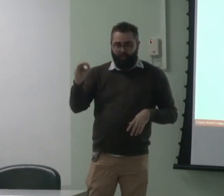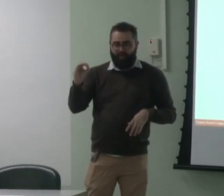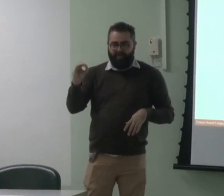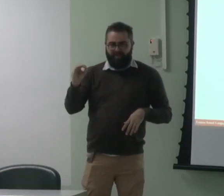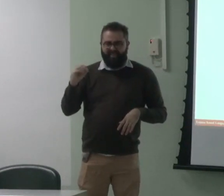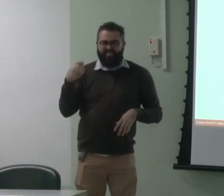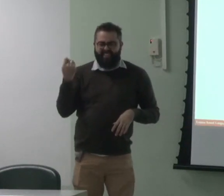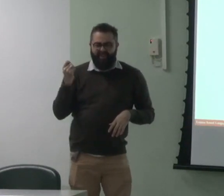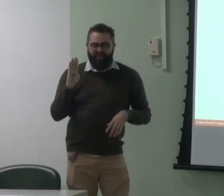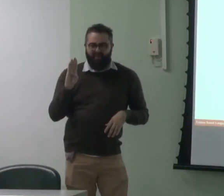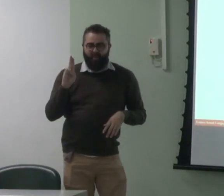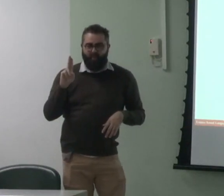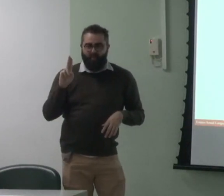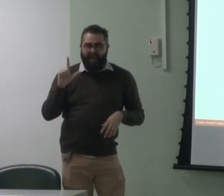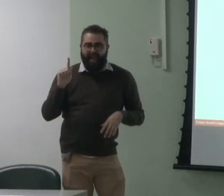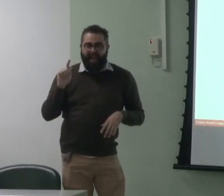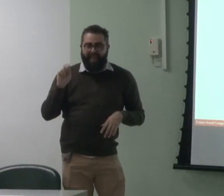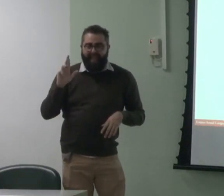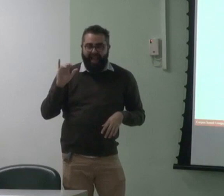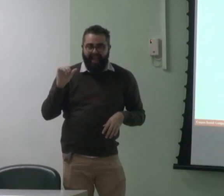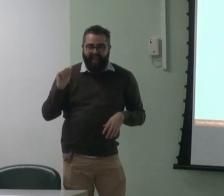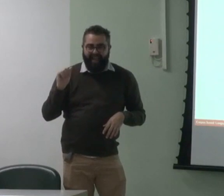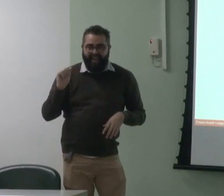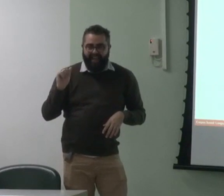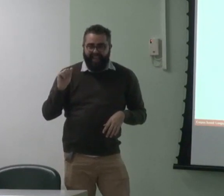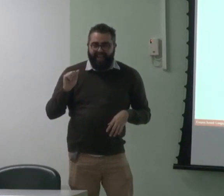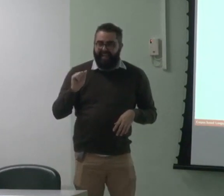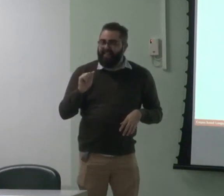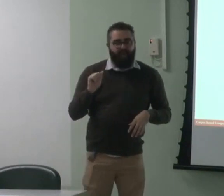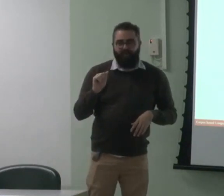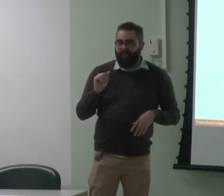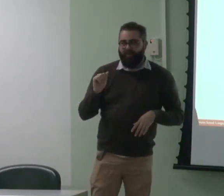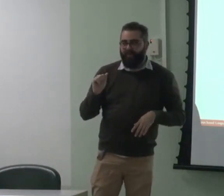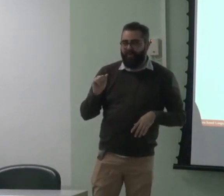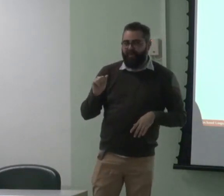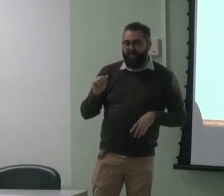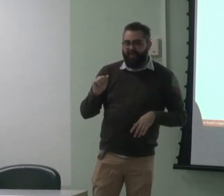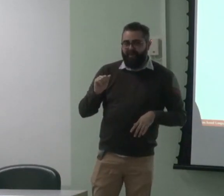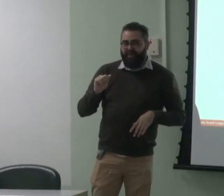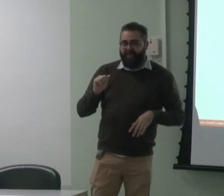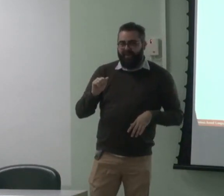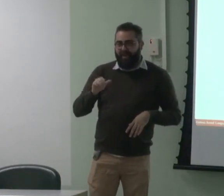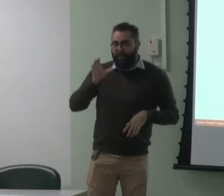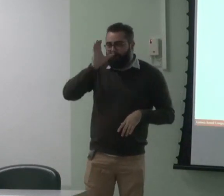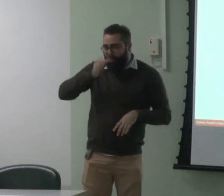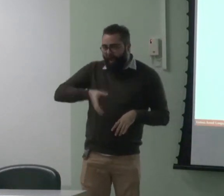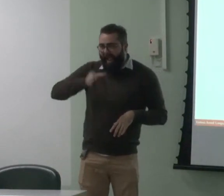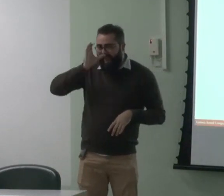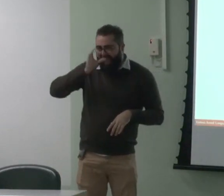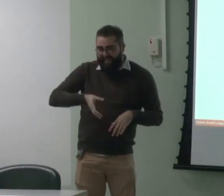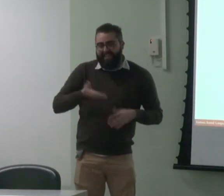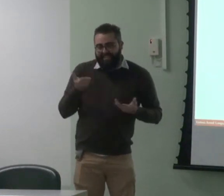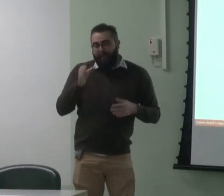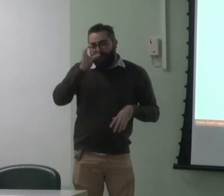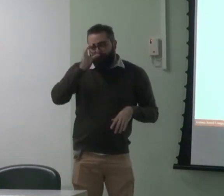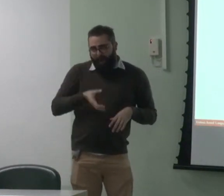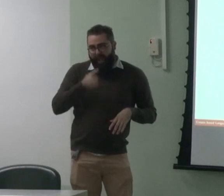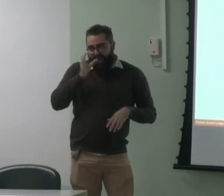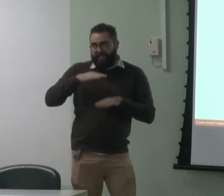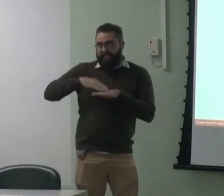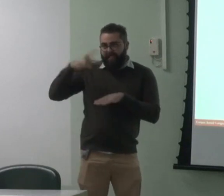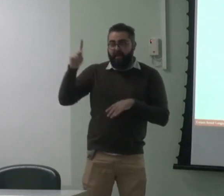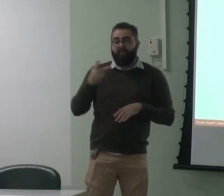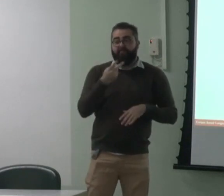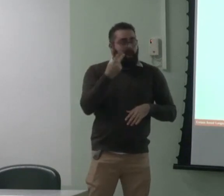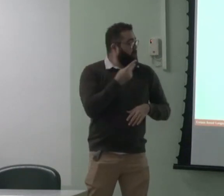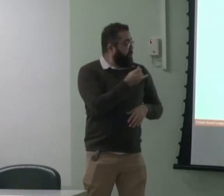is the dog in Bulgarian, and here the